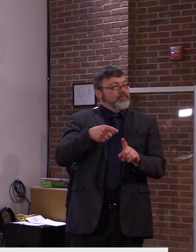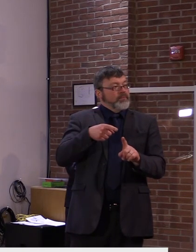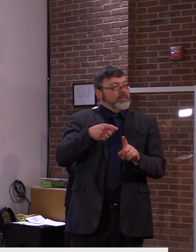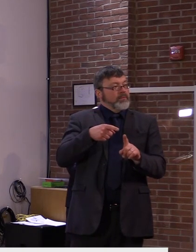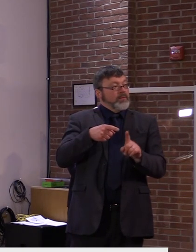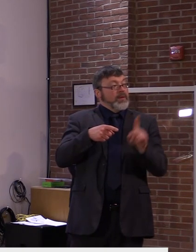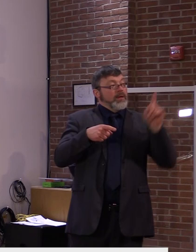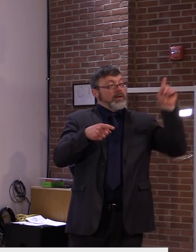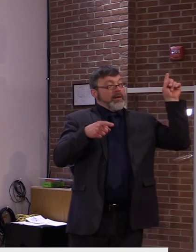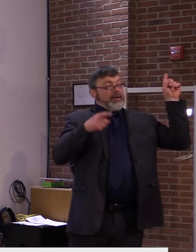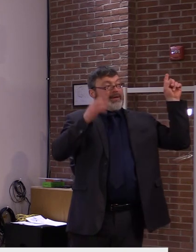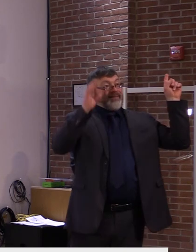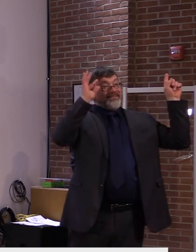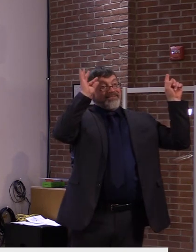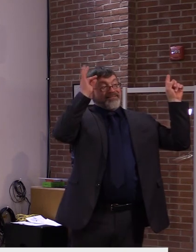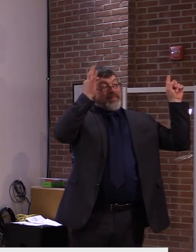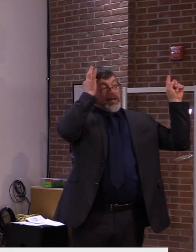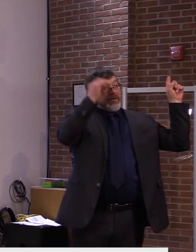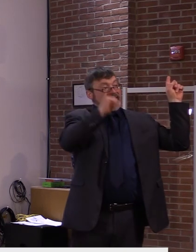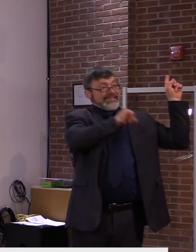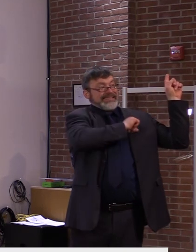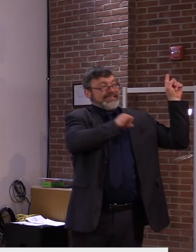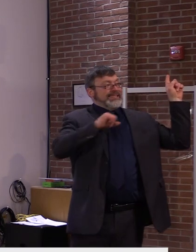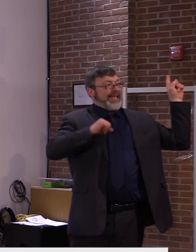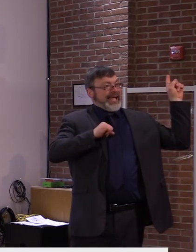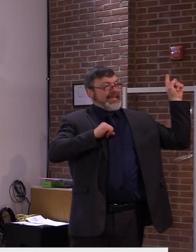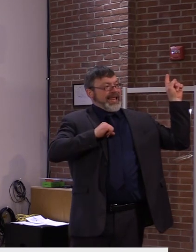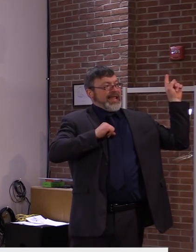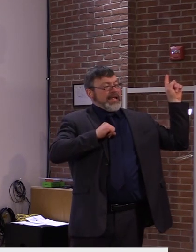that? And would you advise the Senate to convict?